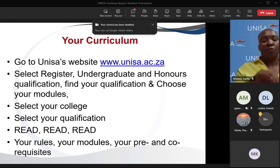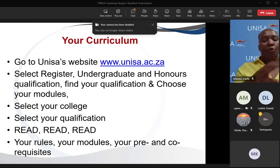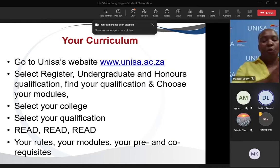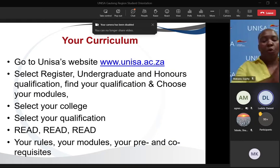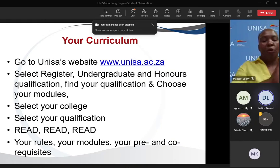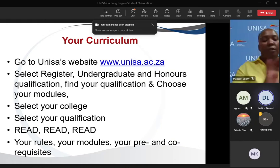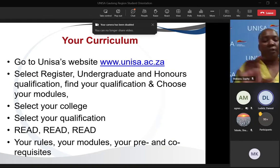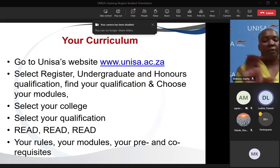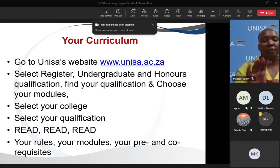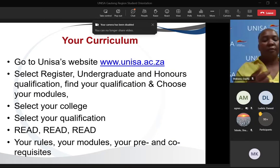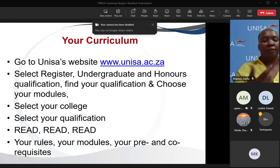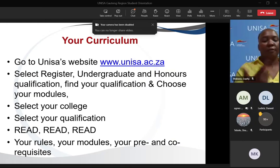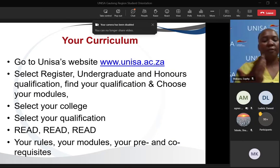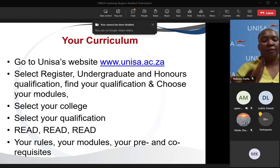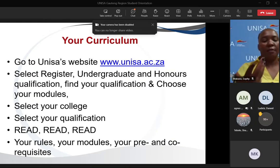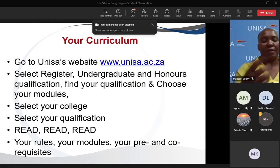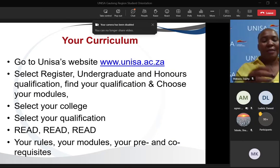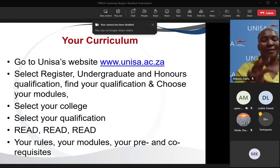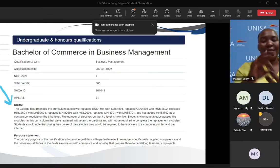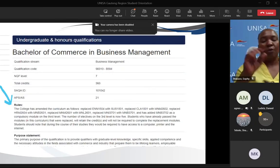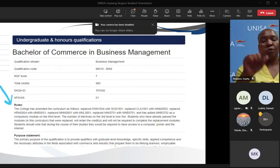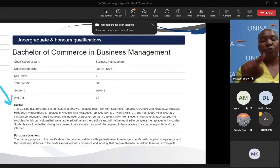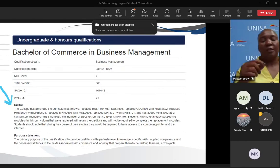you next slide